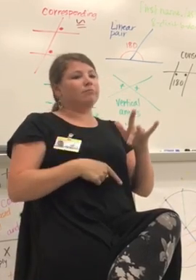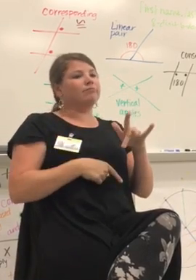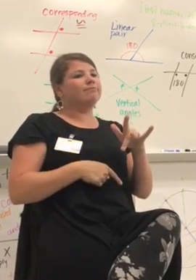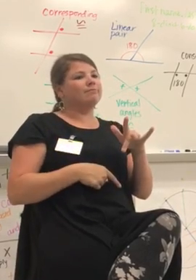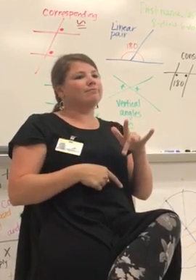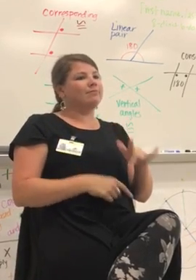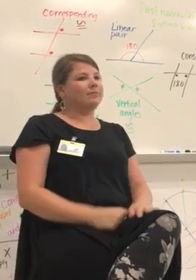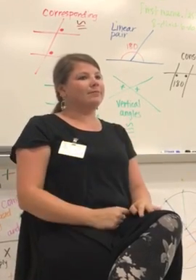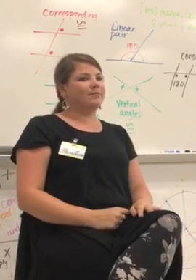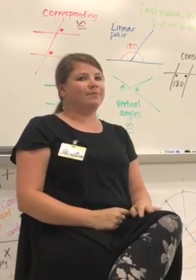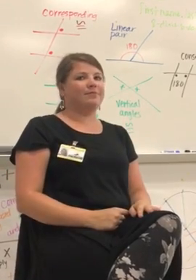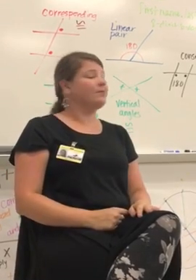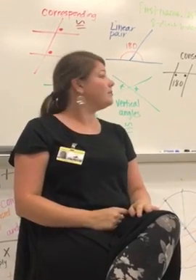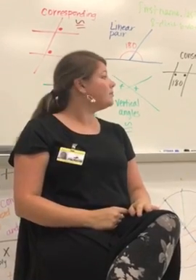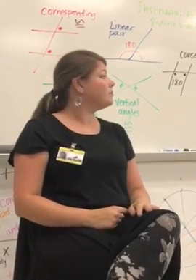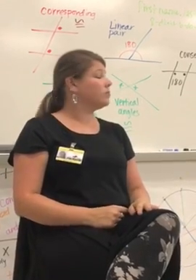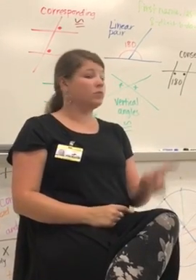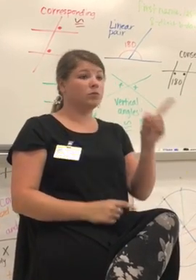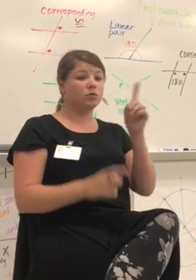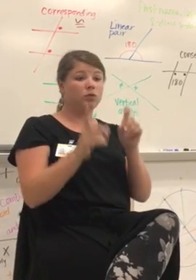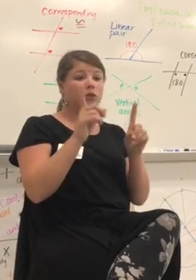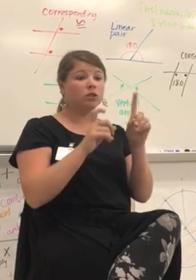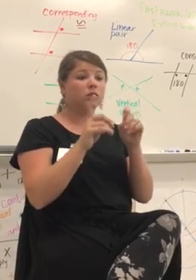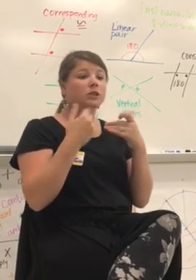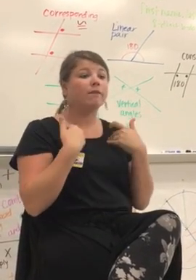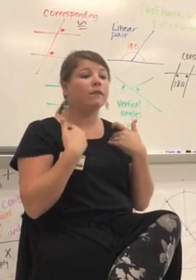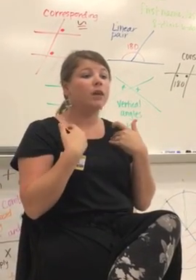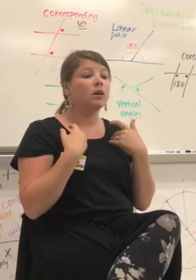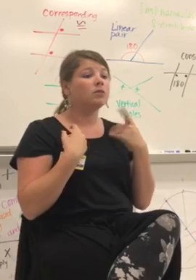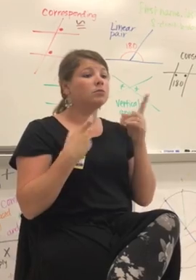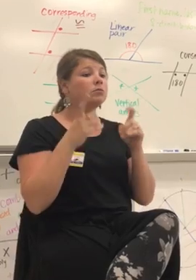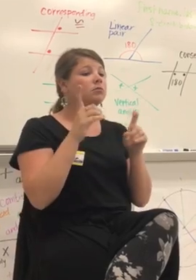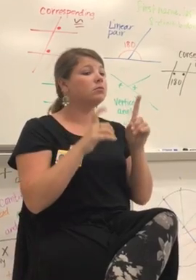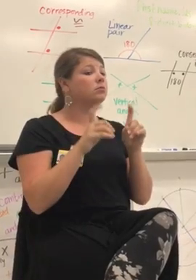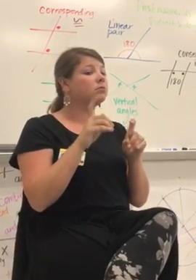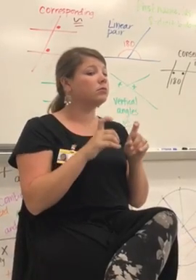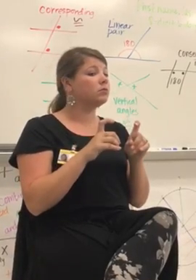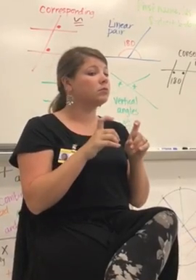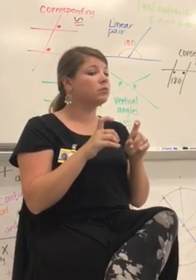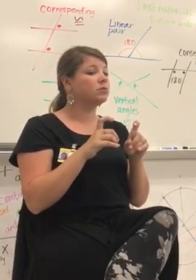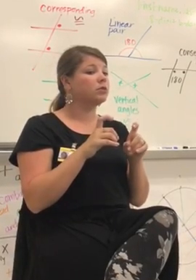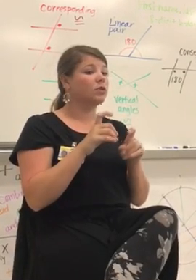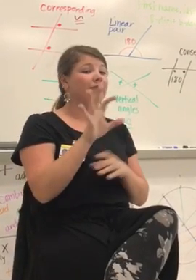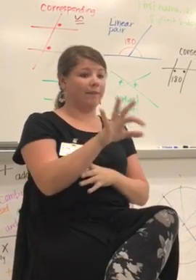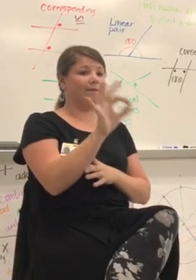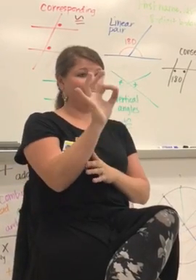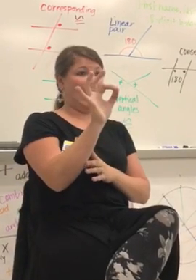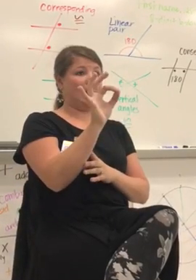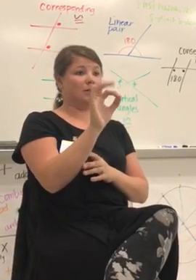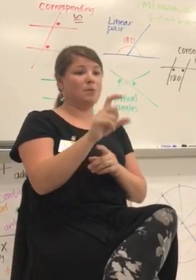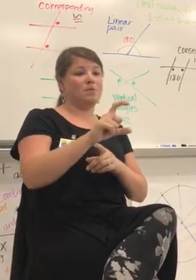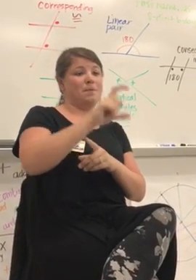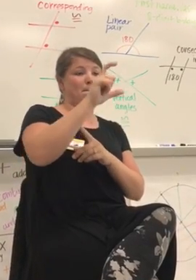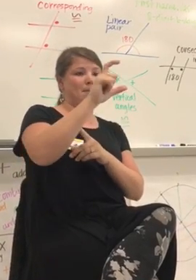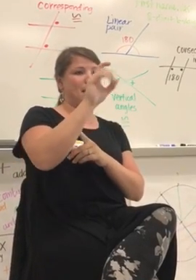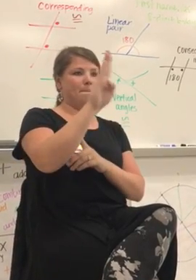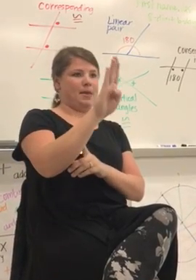Okay? Any questions on what we did there? First, you have to find big B. That's important, the area of the base. And sometimes it gives it to